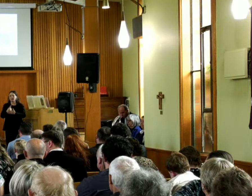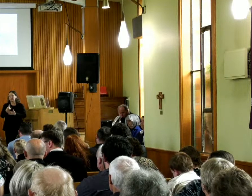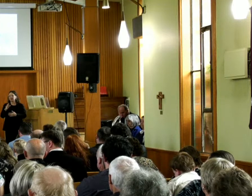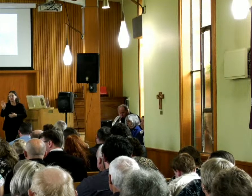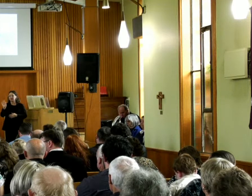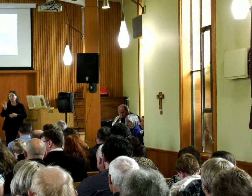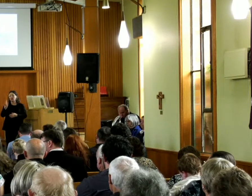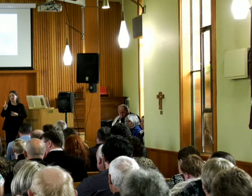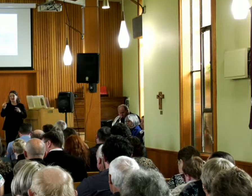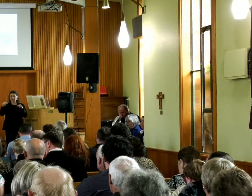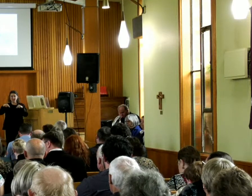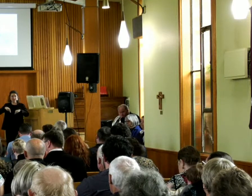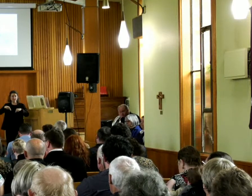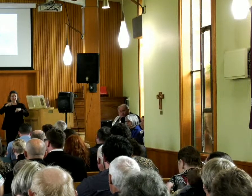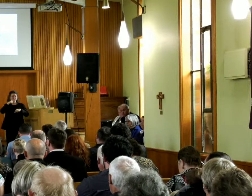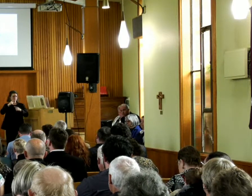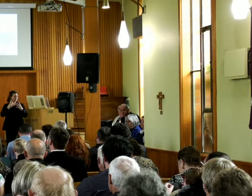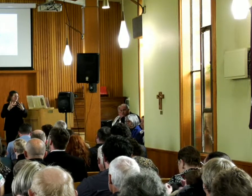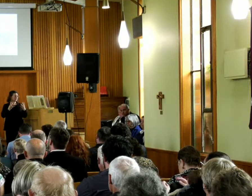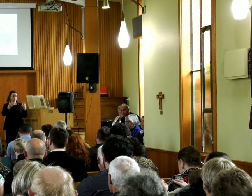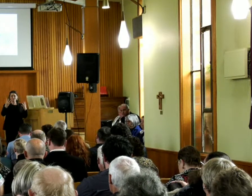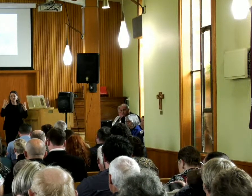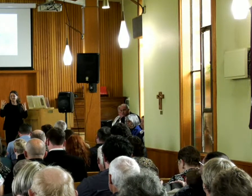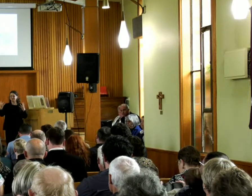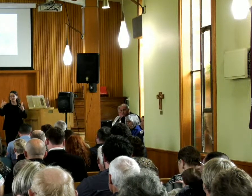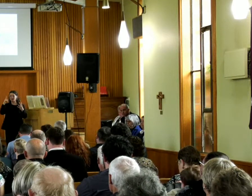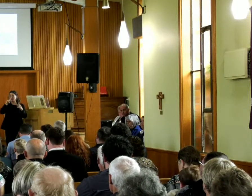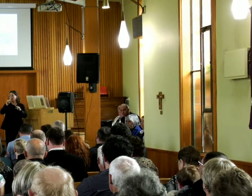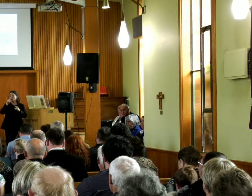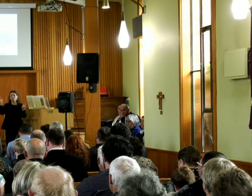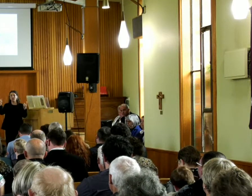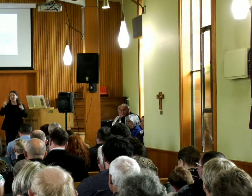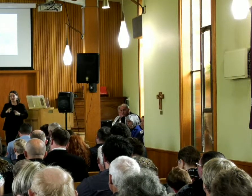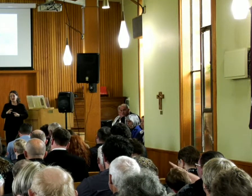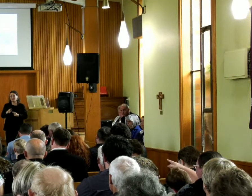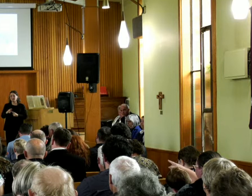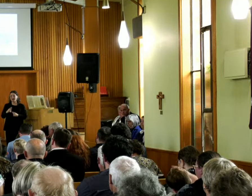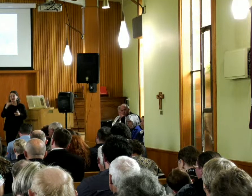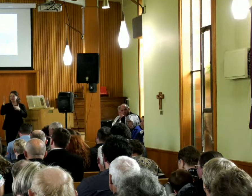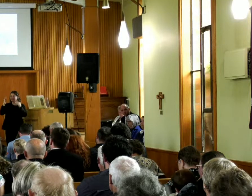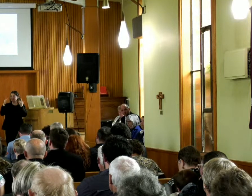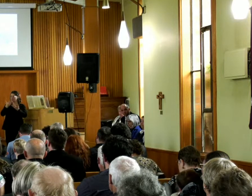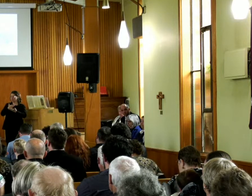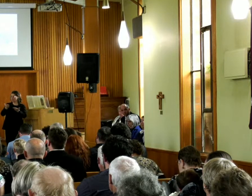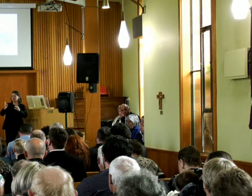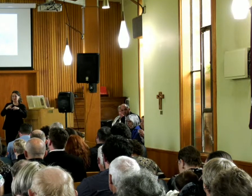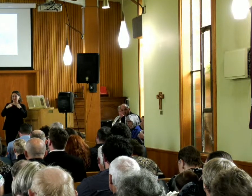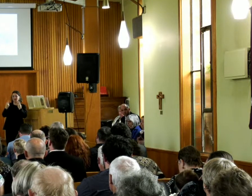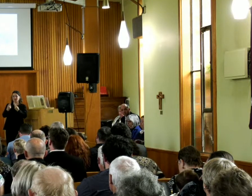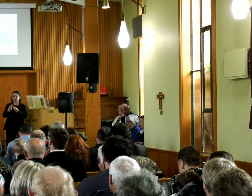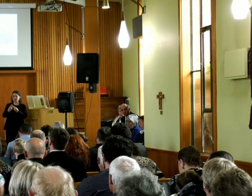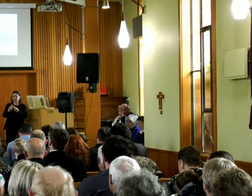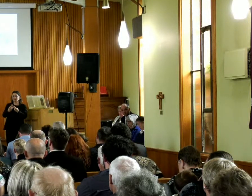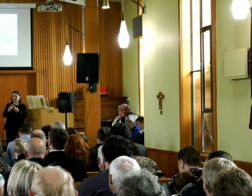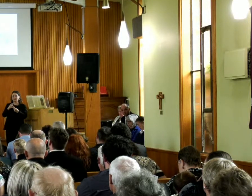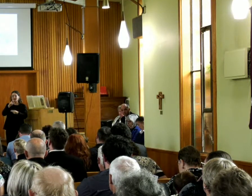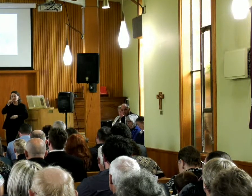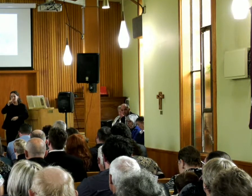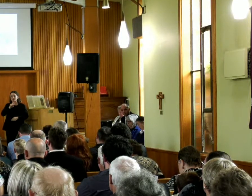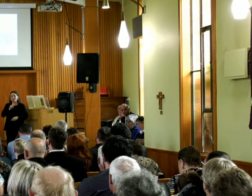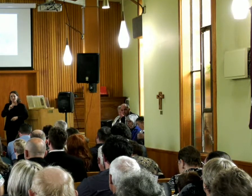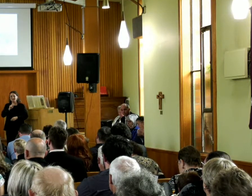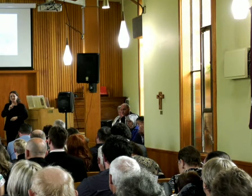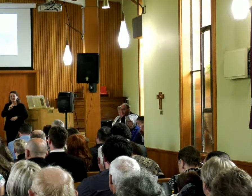here and those who I'm sure absent are thinking of you can give you the continuing promise that we